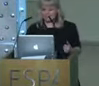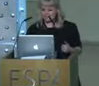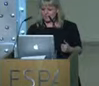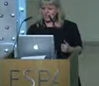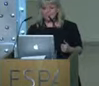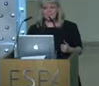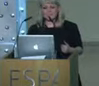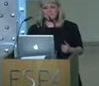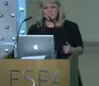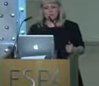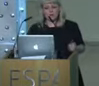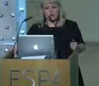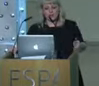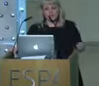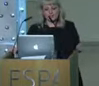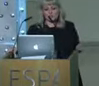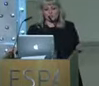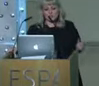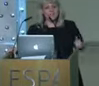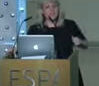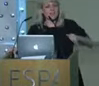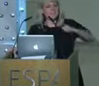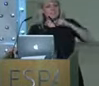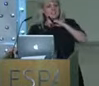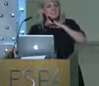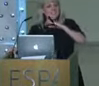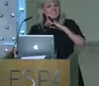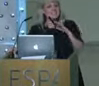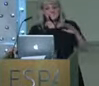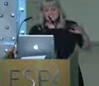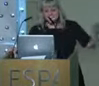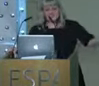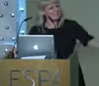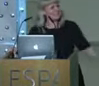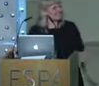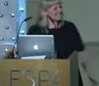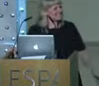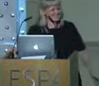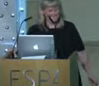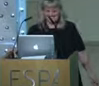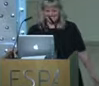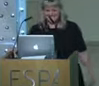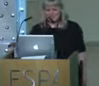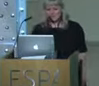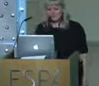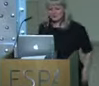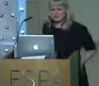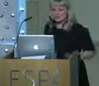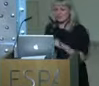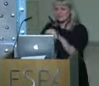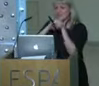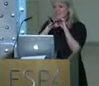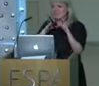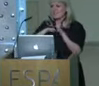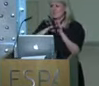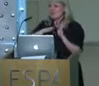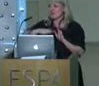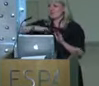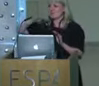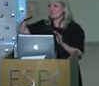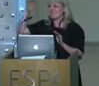consciously. And here's an example of an interest curve that is in unsuccessful experiences, where, of course, we're